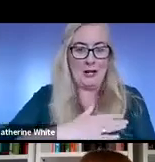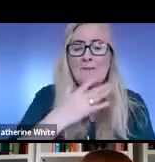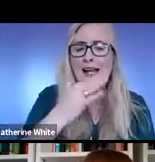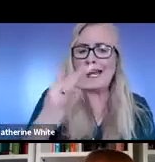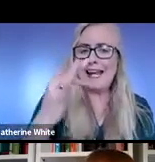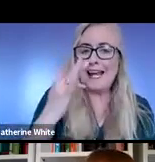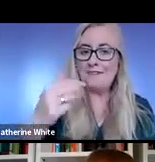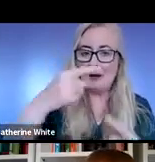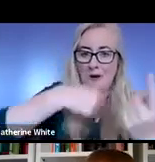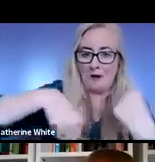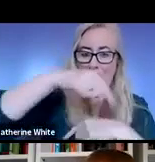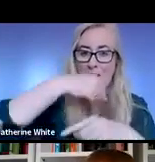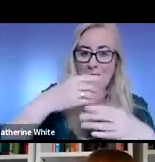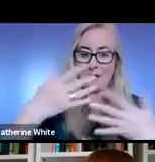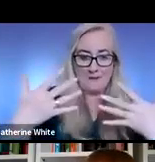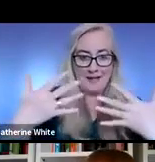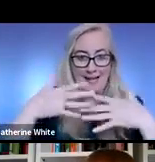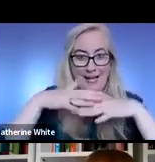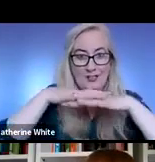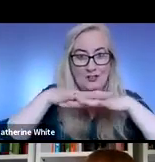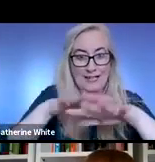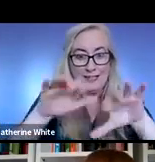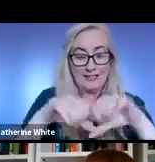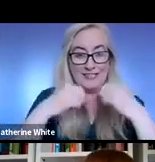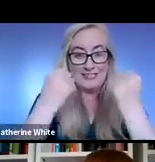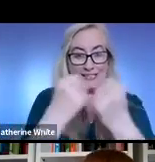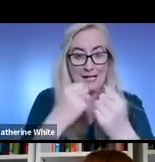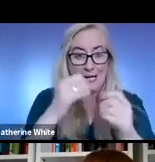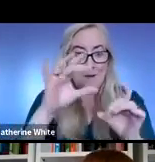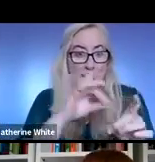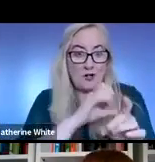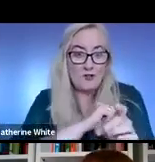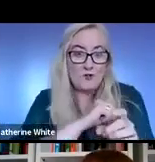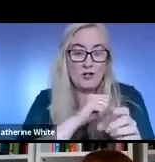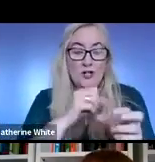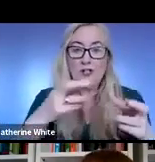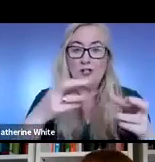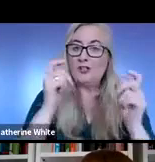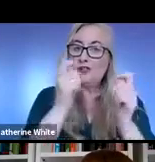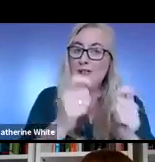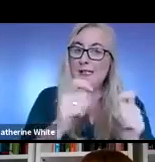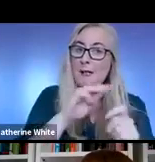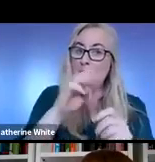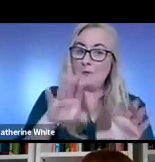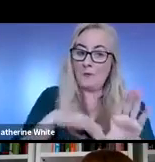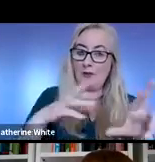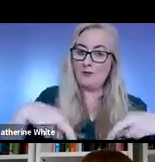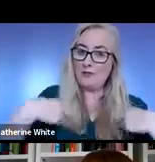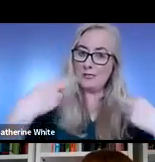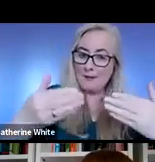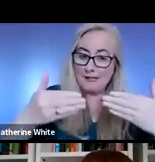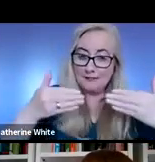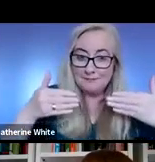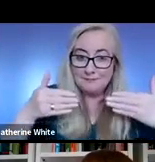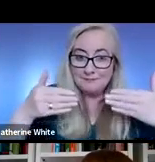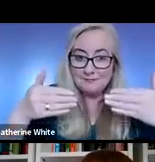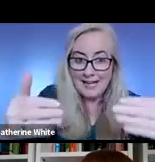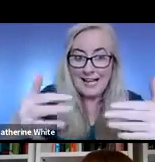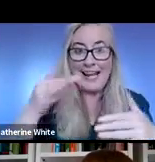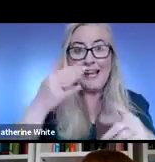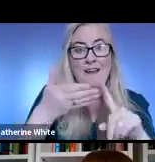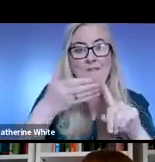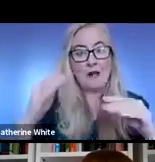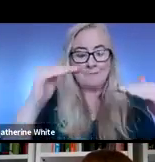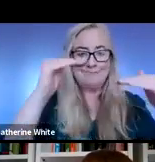an integrated society of where everybody is treated with respect and dignity moving forward, and if we are going to avoid this inequality